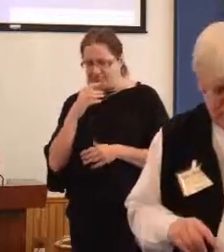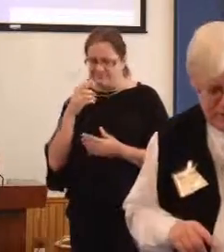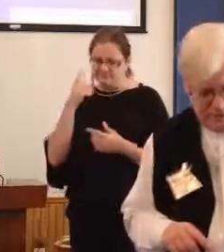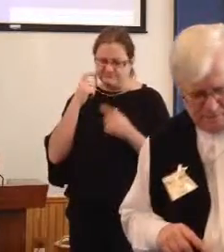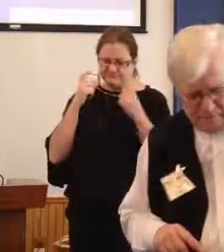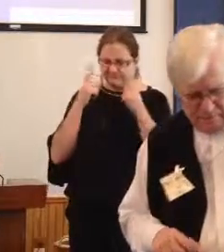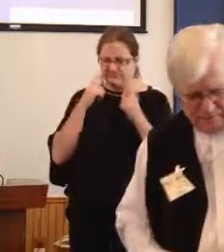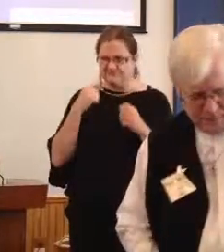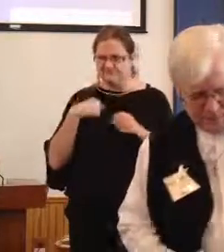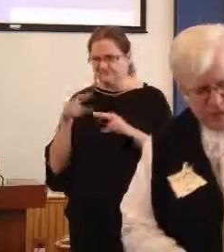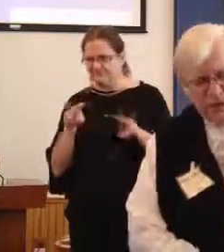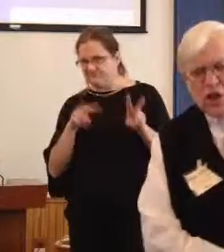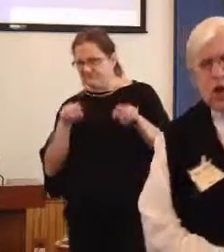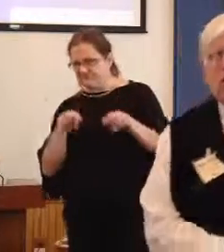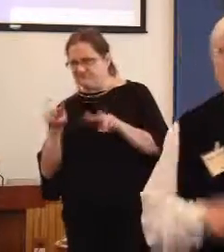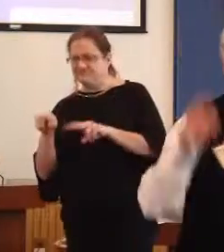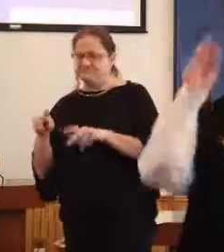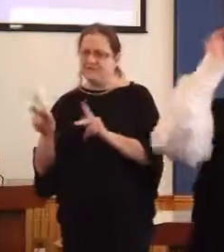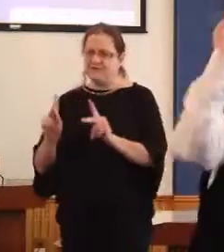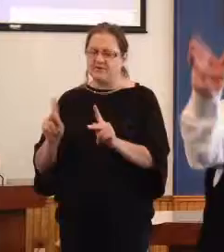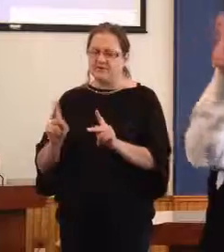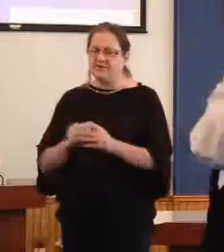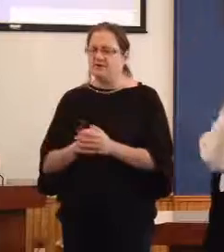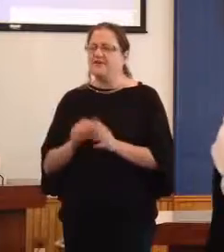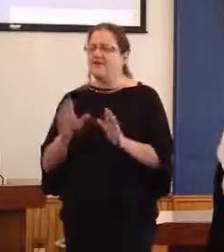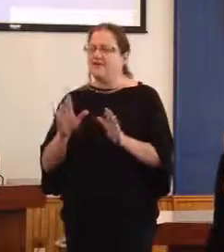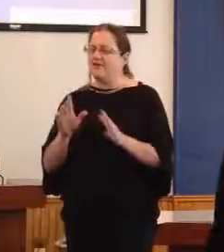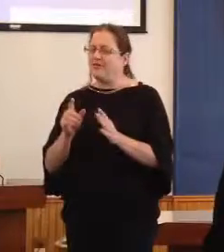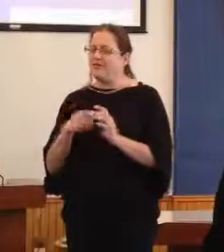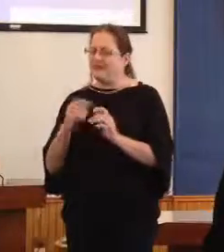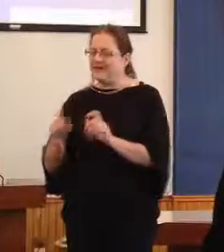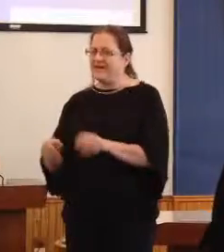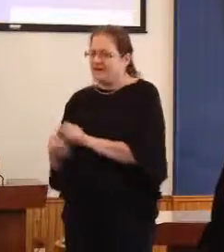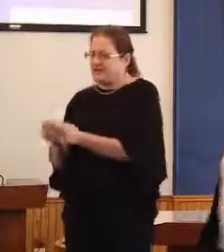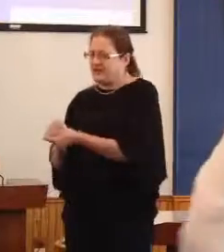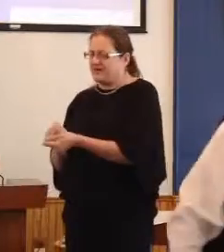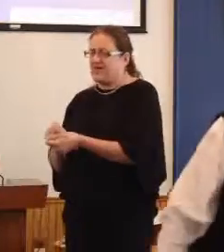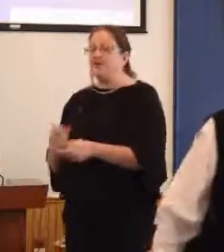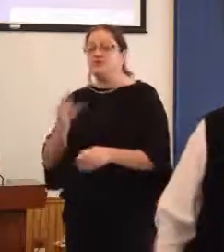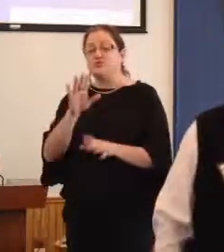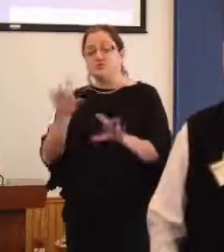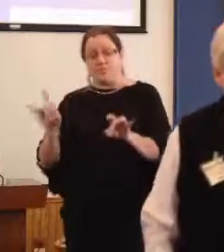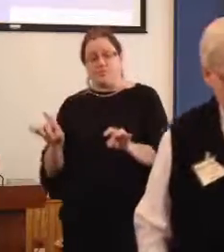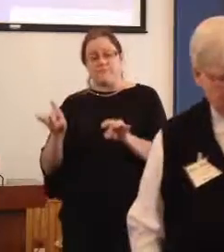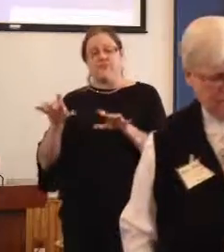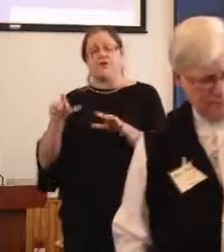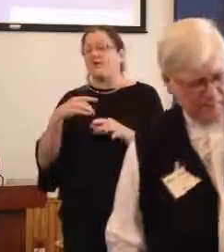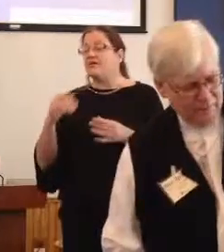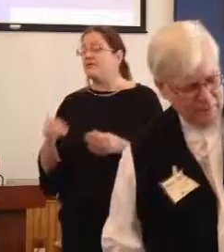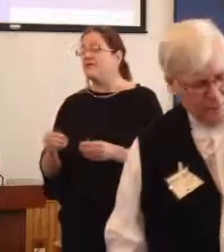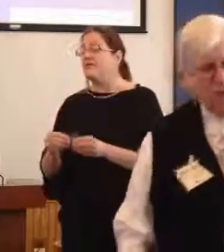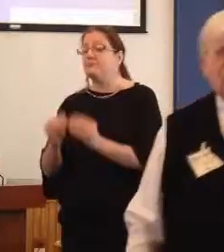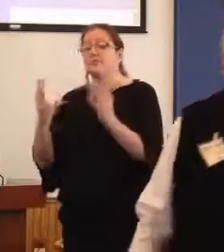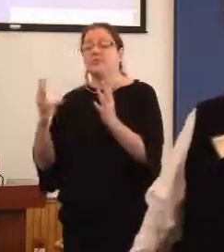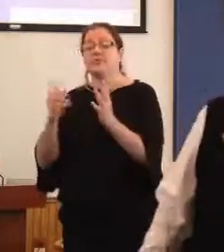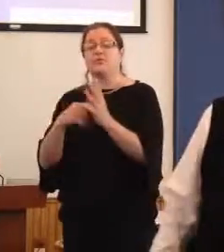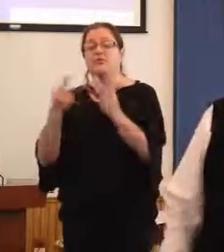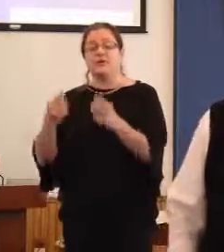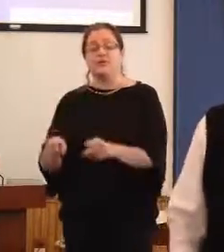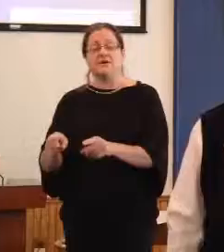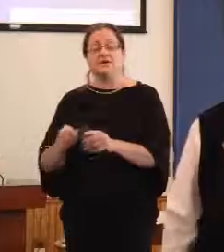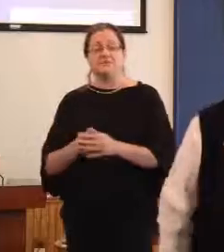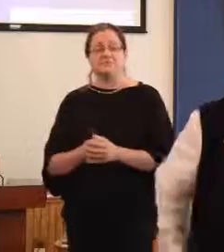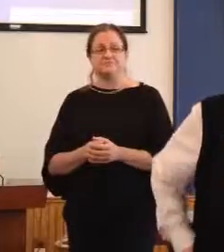lives. So, what miracles have you experienced? Okay,